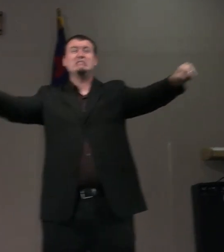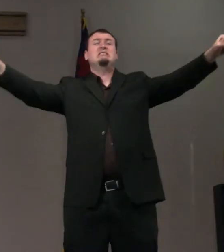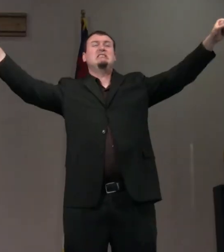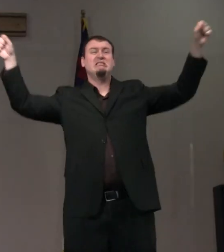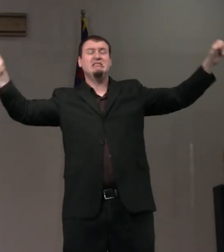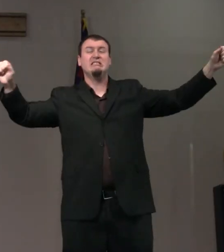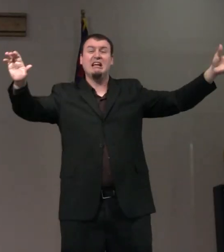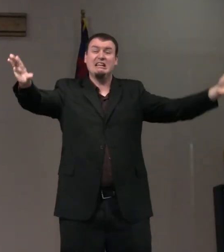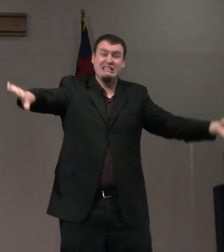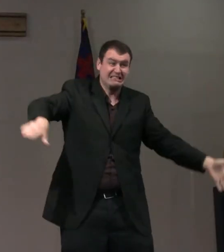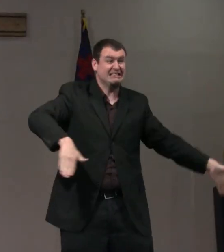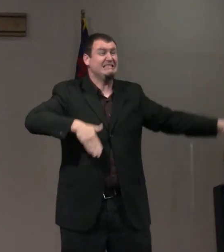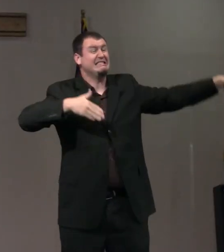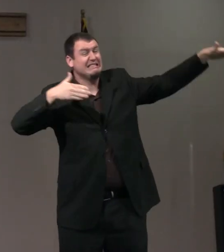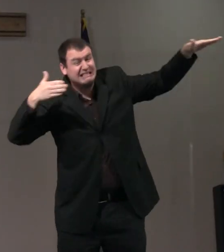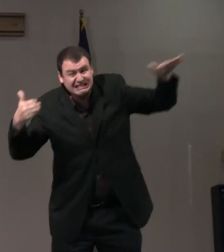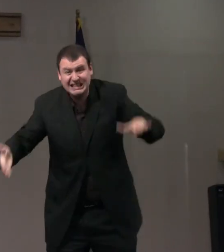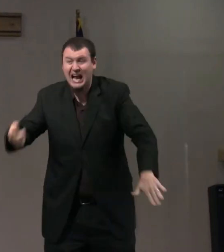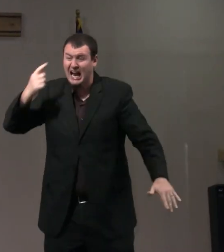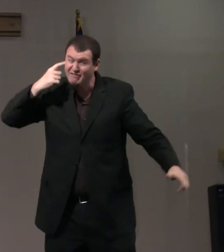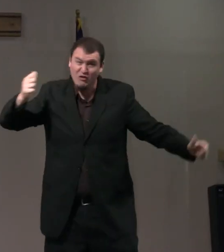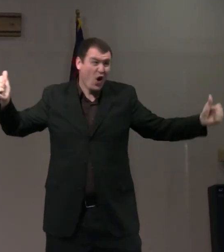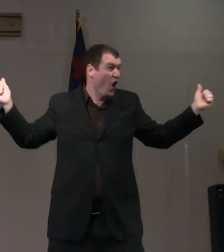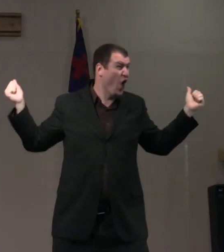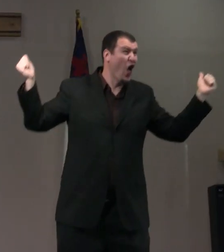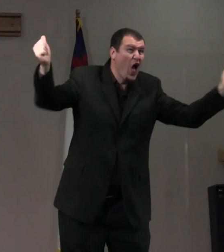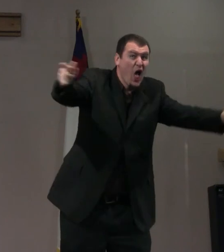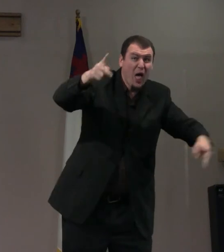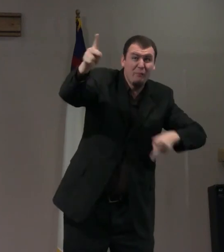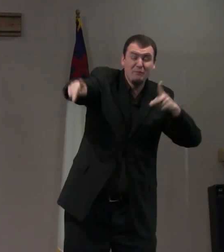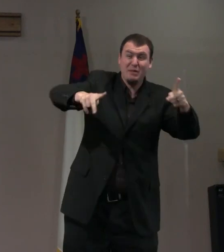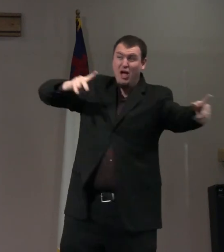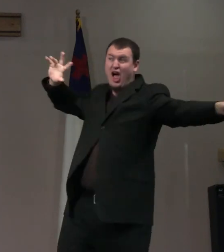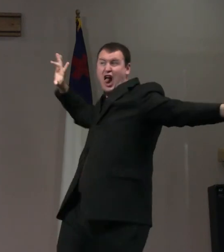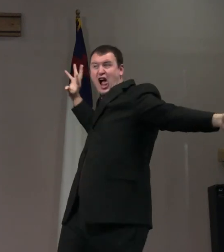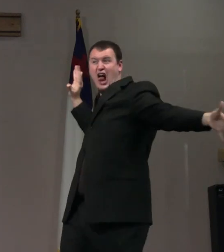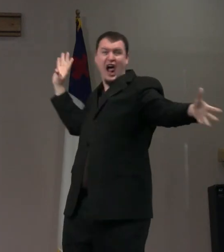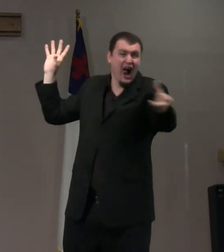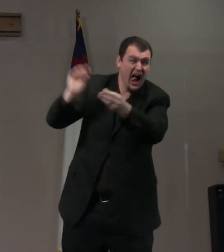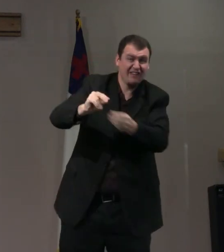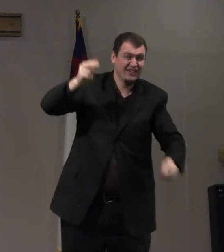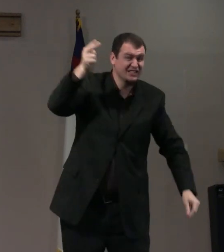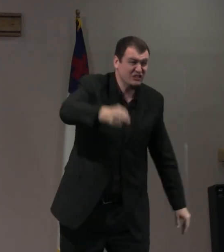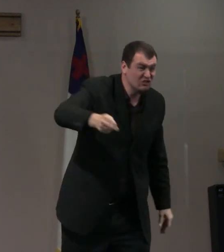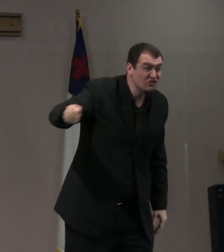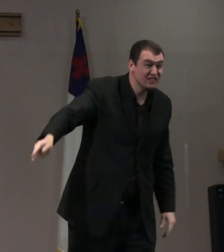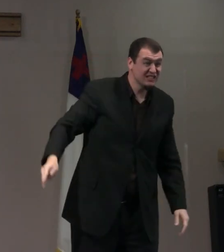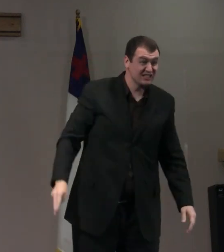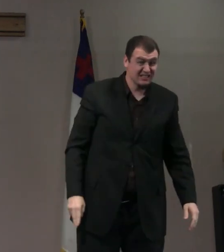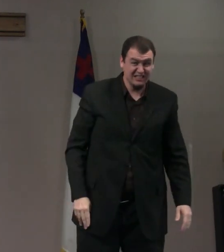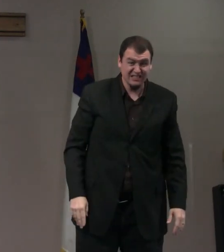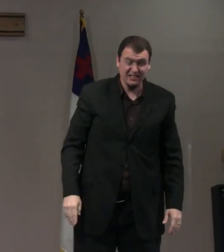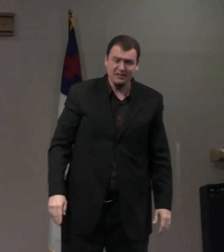was crucified. He died for all people, everyone in history.